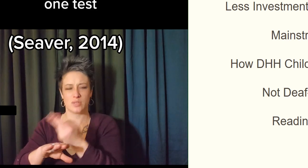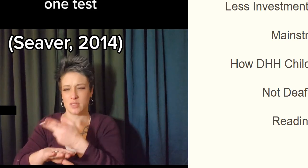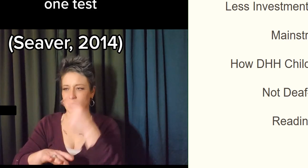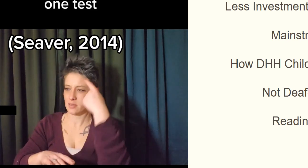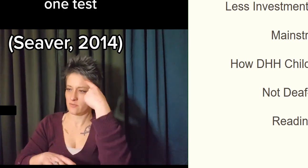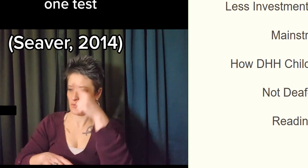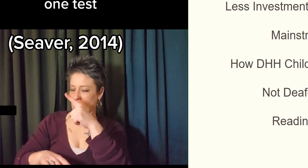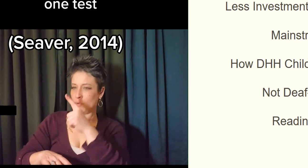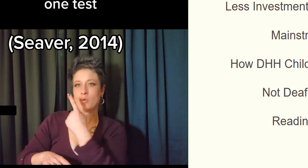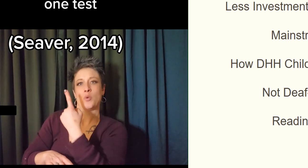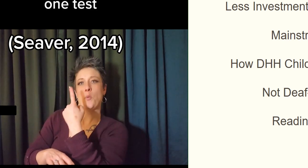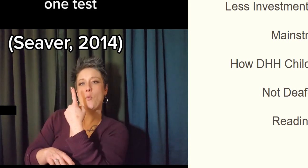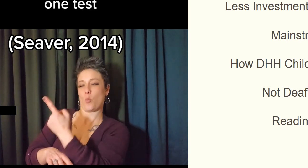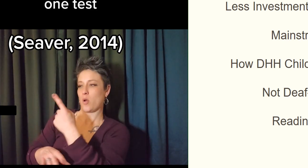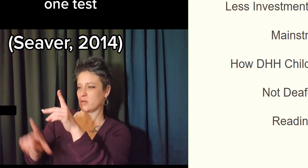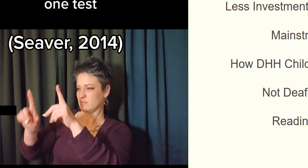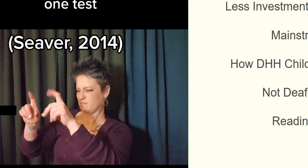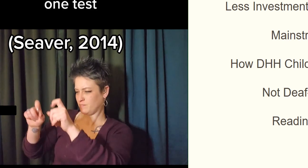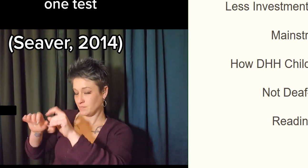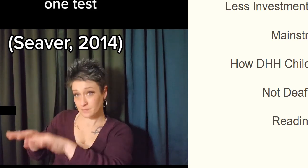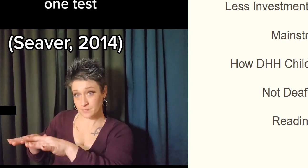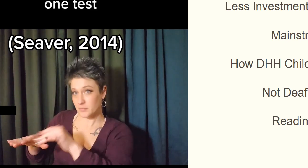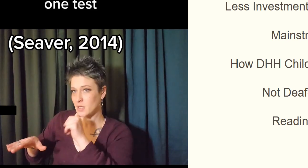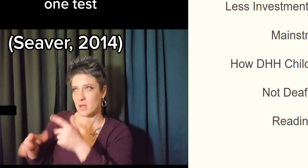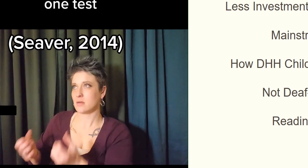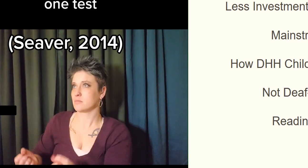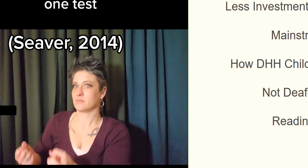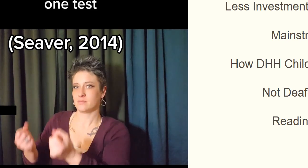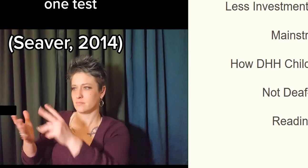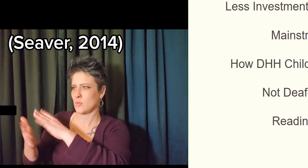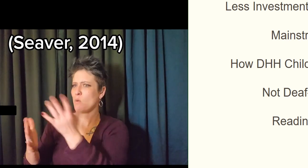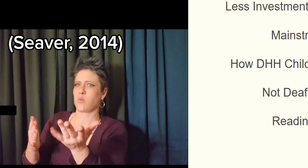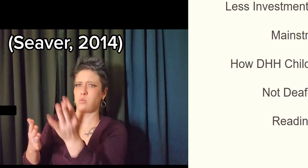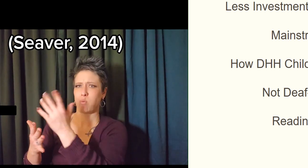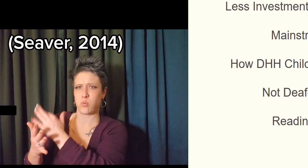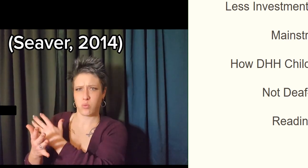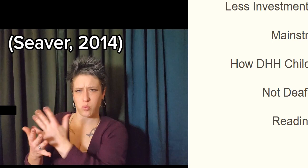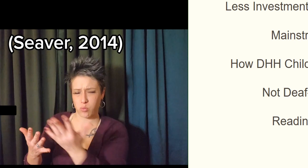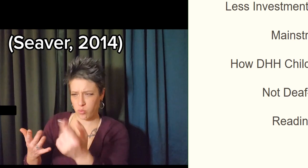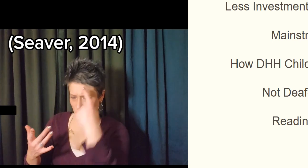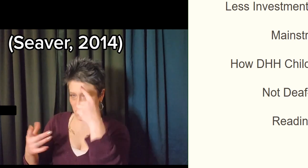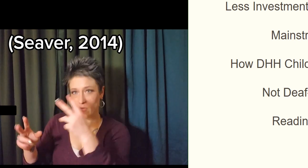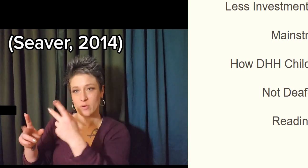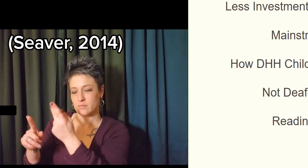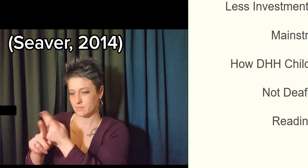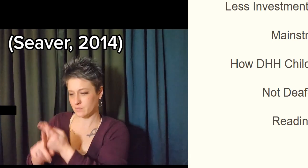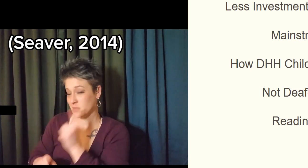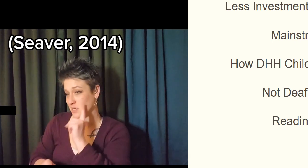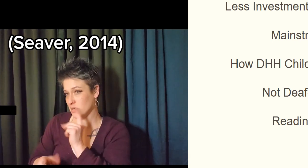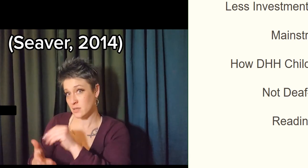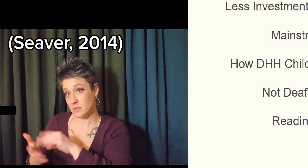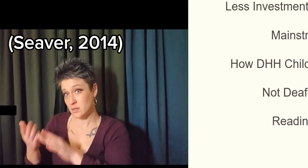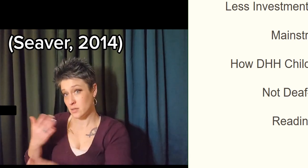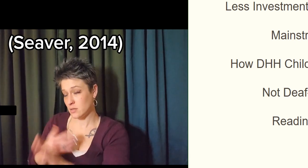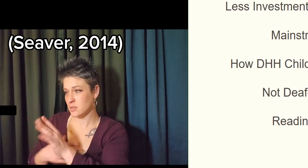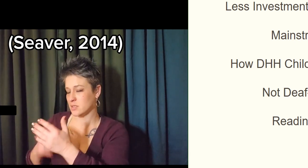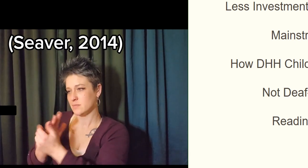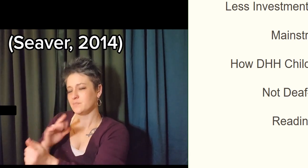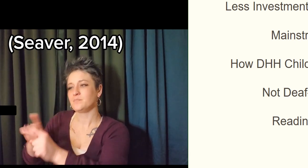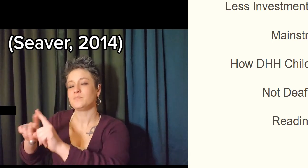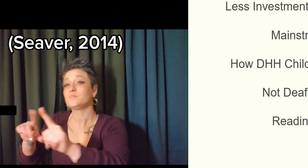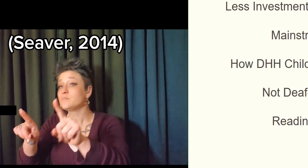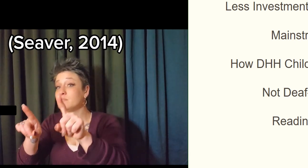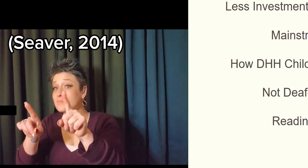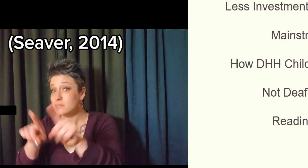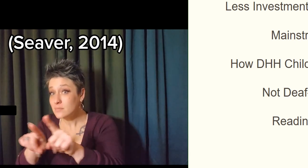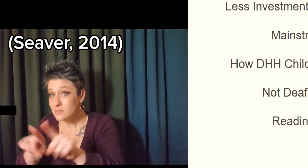So the test that they're basing this on, they're just using this one test. It's not a bunch of different data. It's not across the spectrum of reading